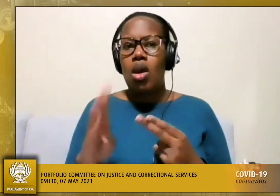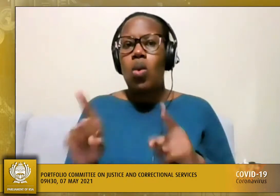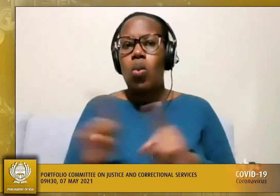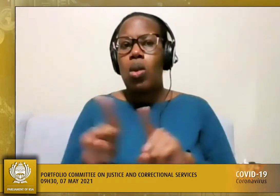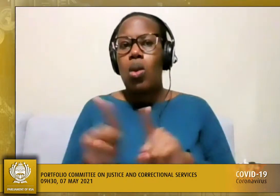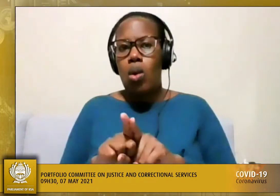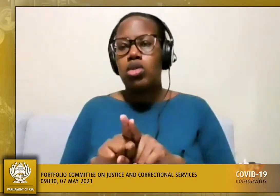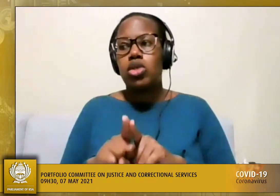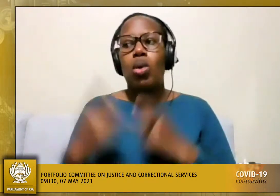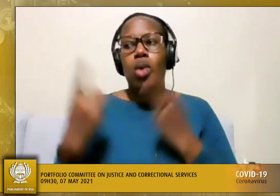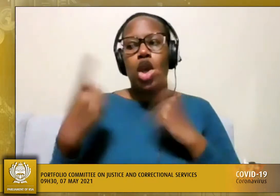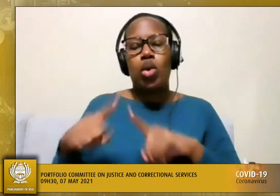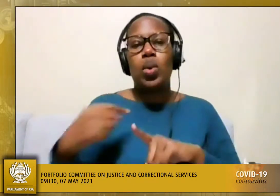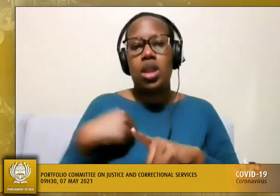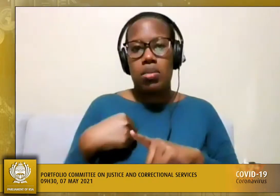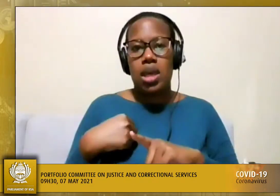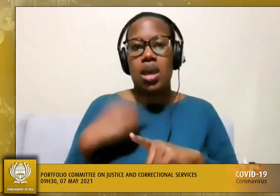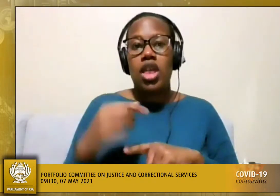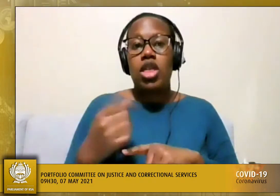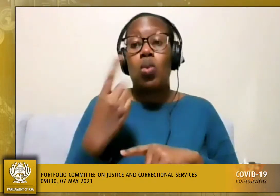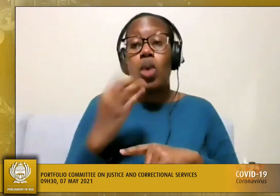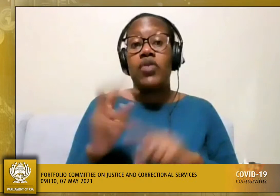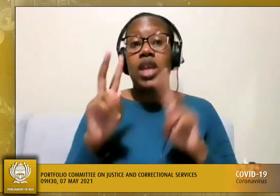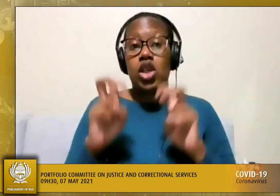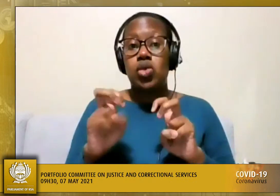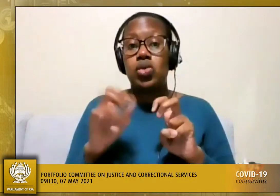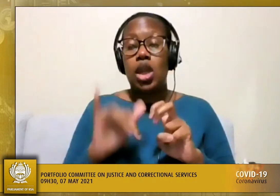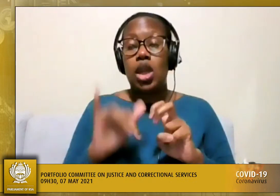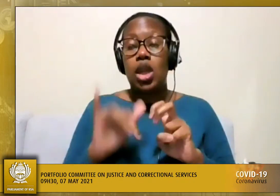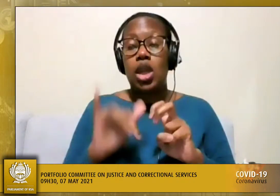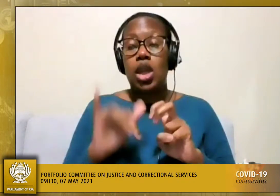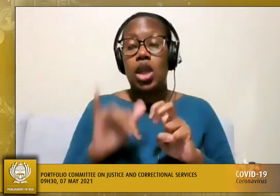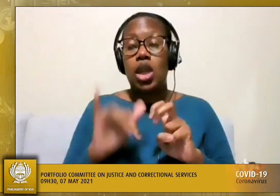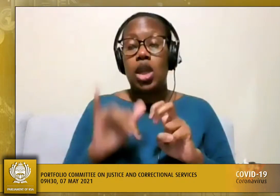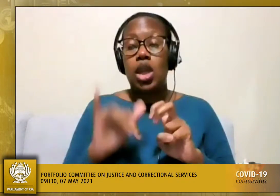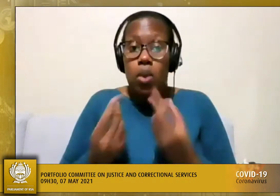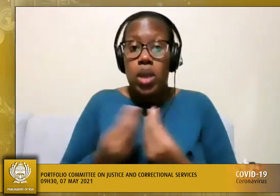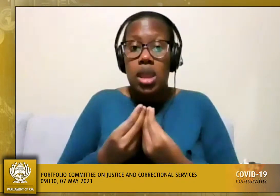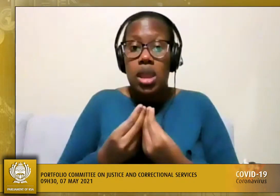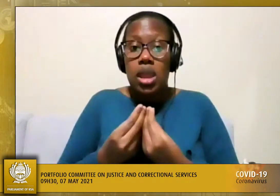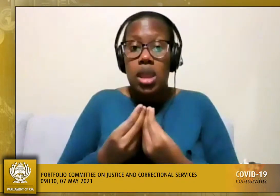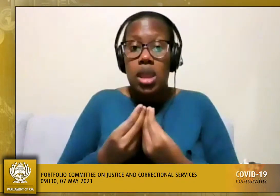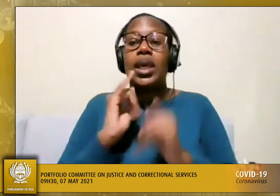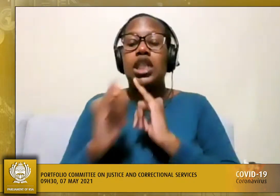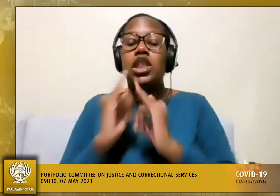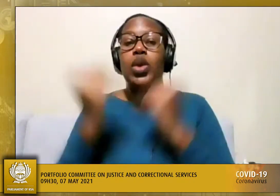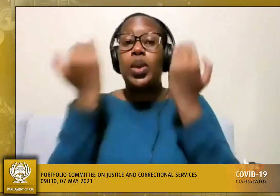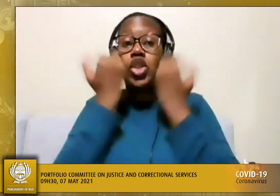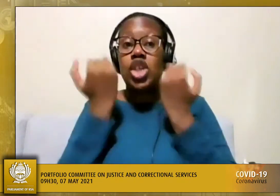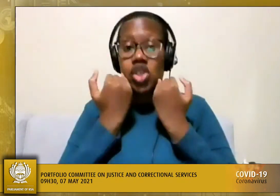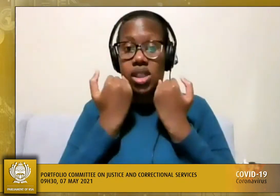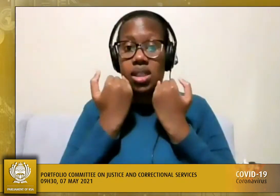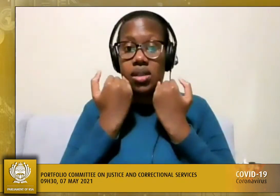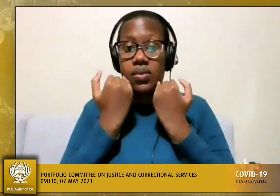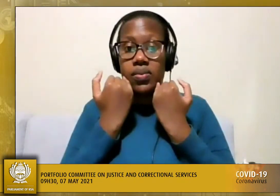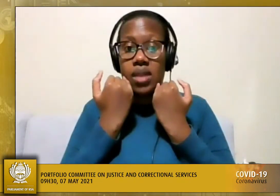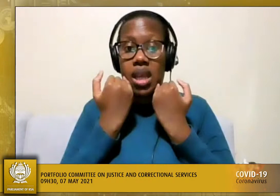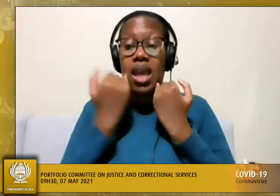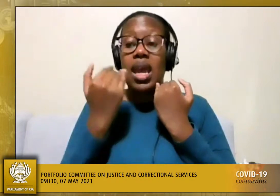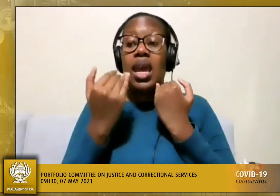me that one of the issues that we were grappling with when we're interviewing judges is the high stress in the